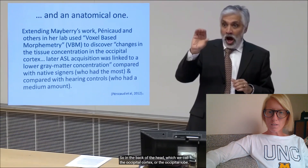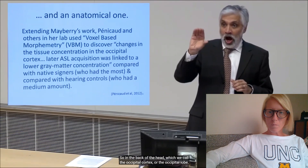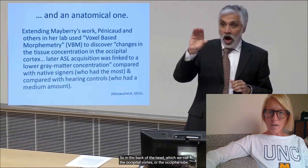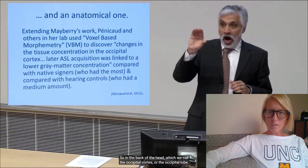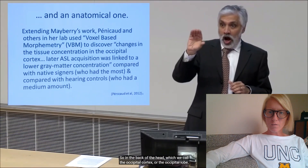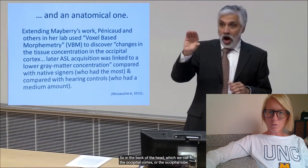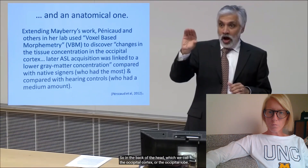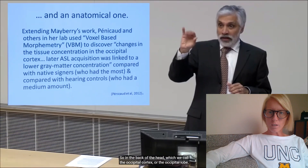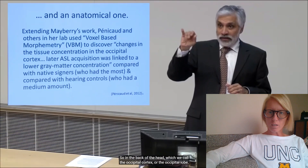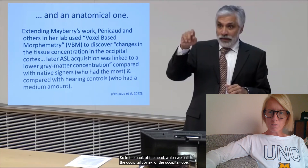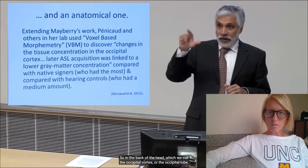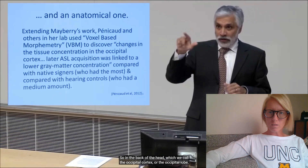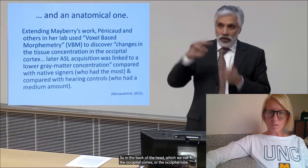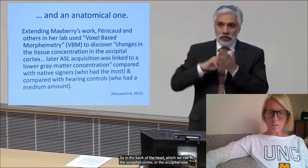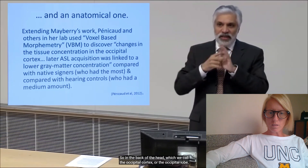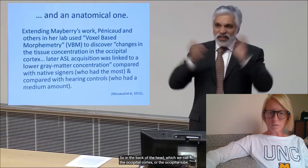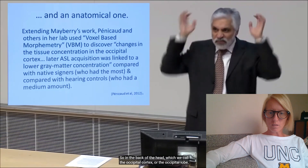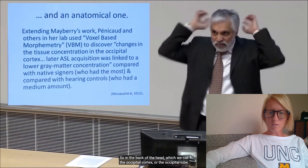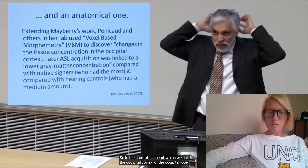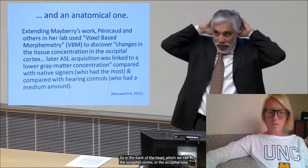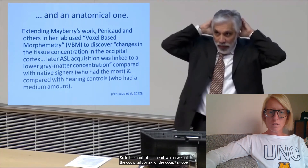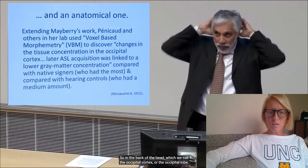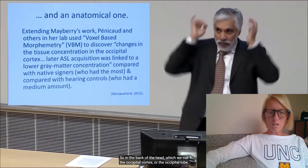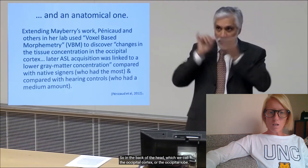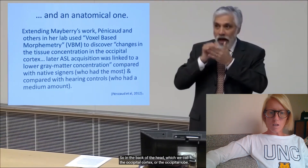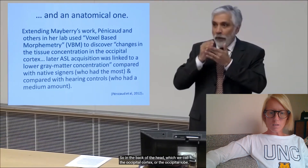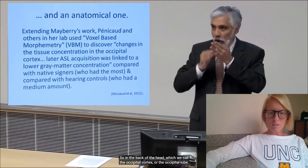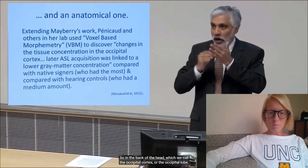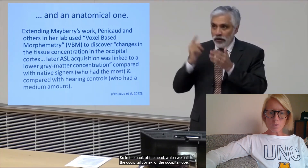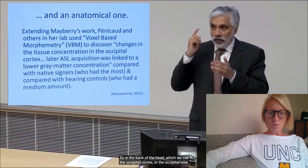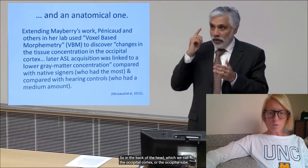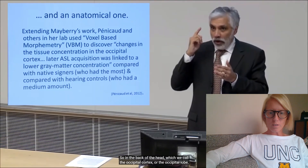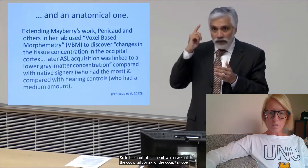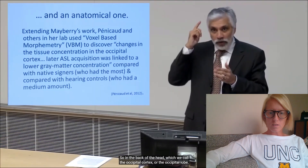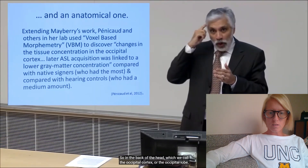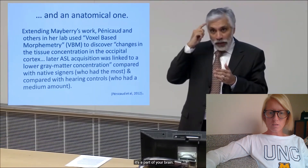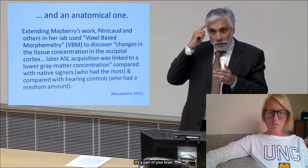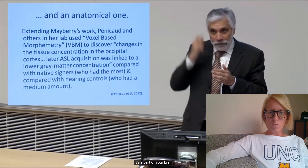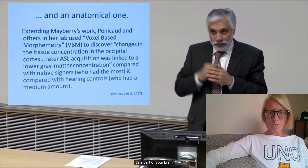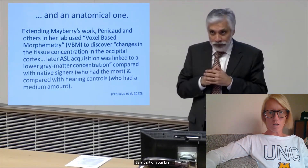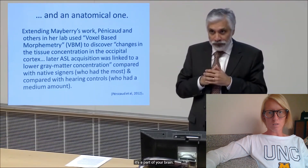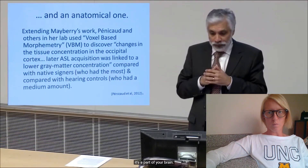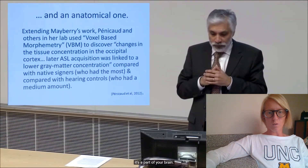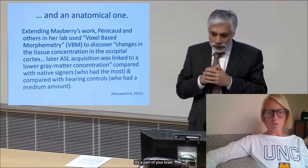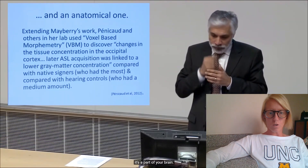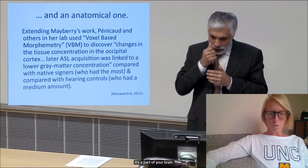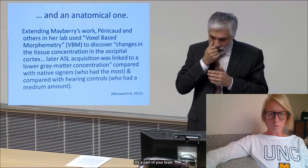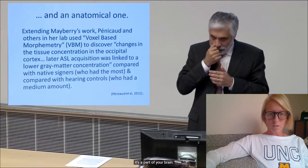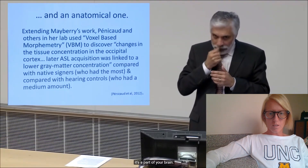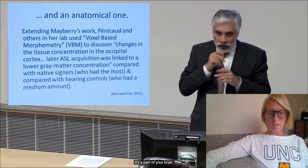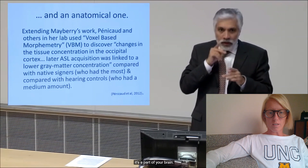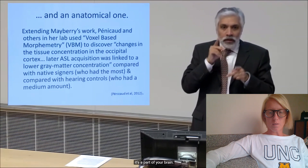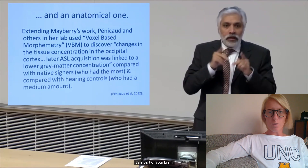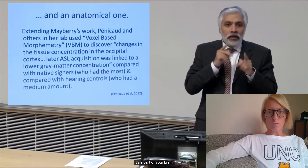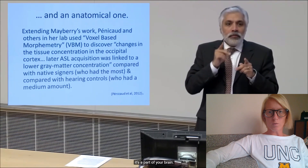So in the Okay, back of in the the back head, of which the we call the brain, occipital have cortex or the occipital lobe, cortex, or the occipital lobe. it's part of your It's part of brain. your